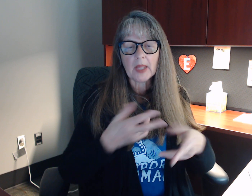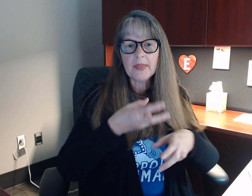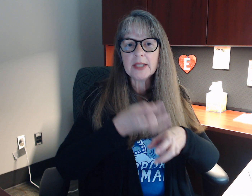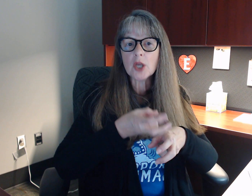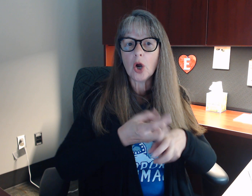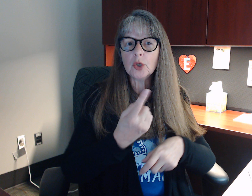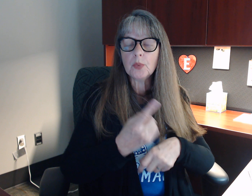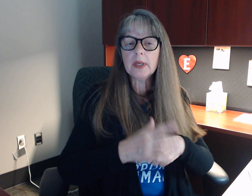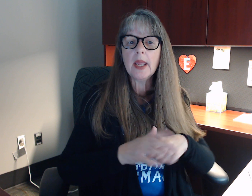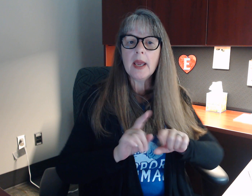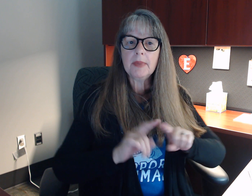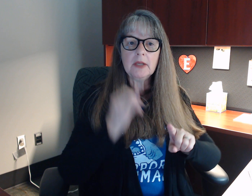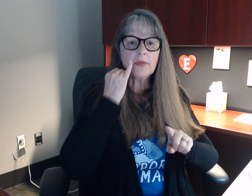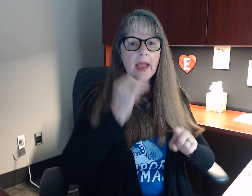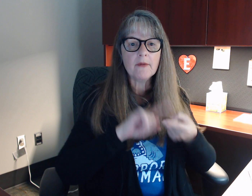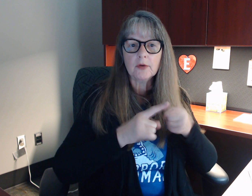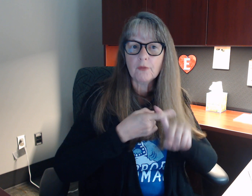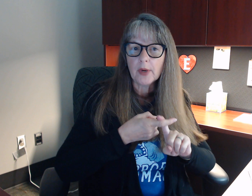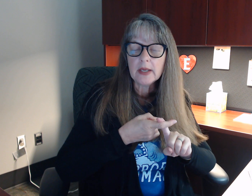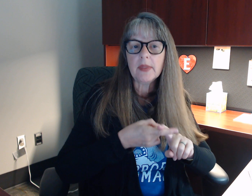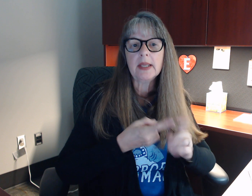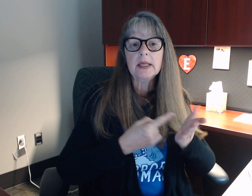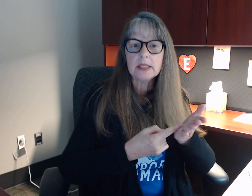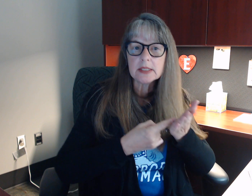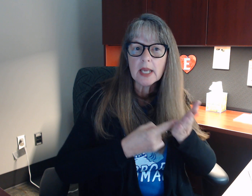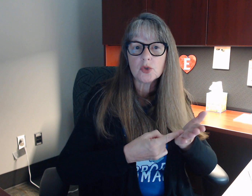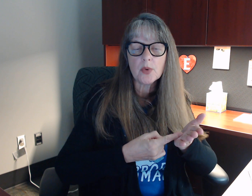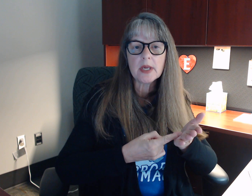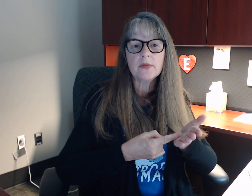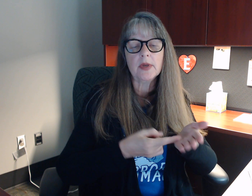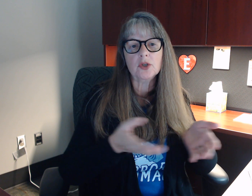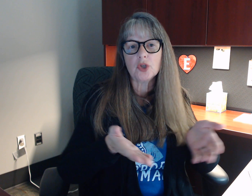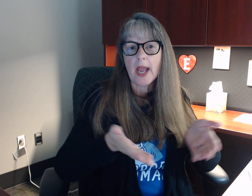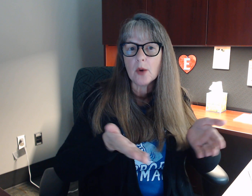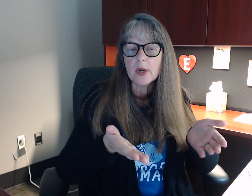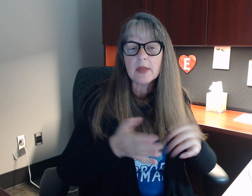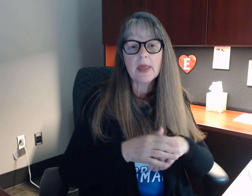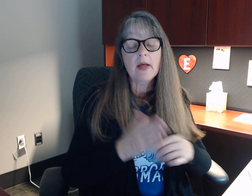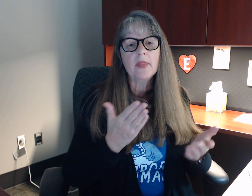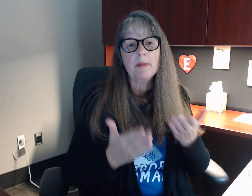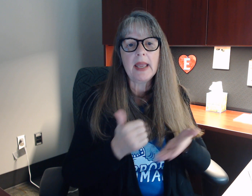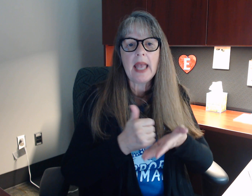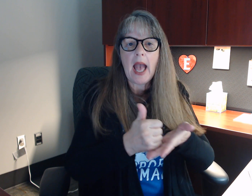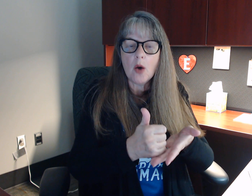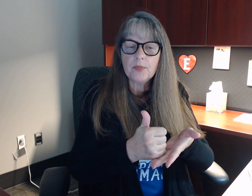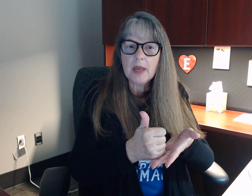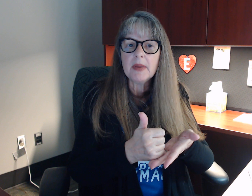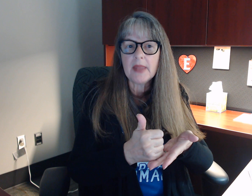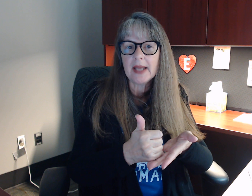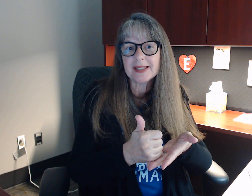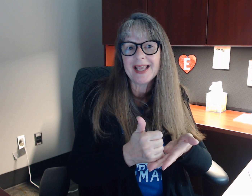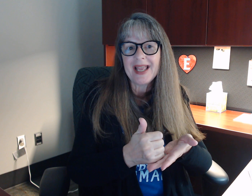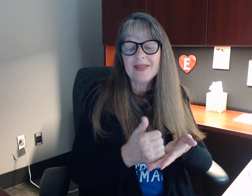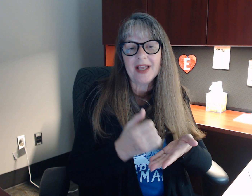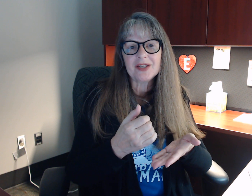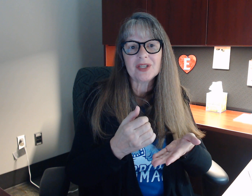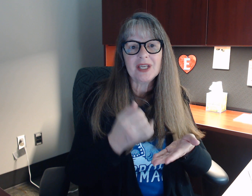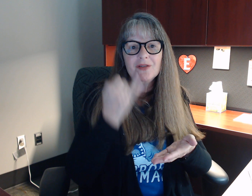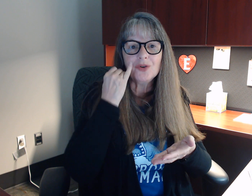that's a hard one. But if they have a friend they can discuss with and chat with, that may help them. And that's if